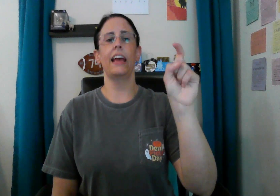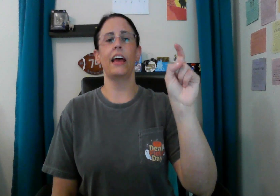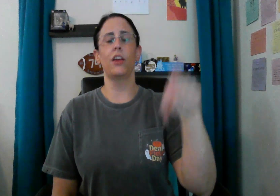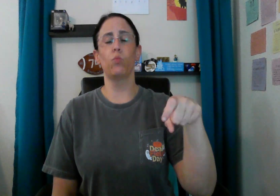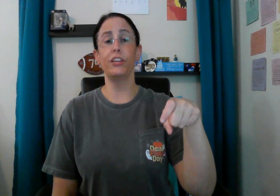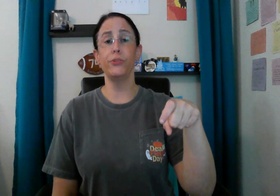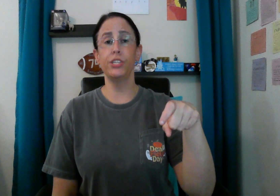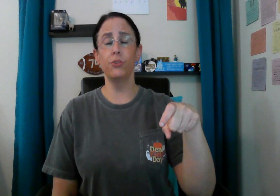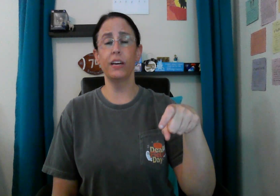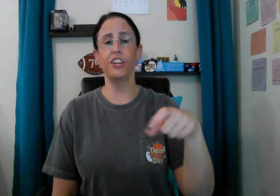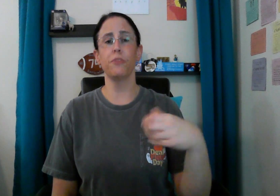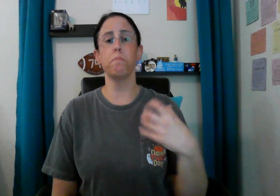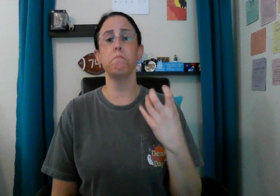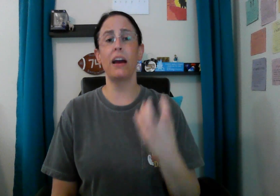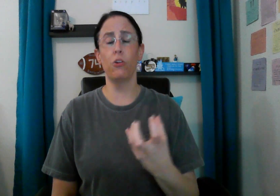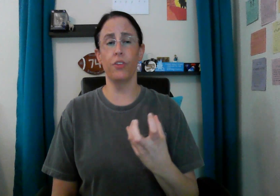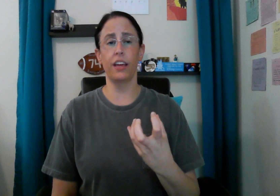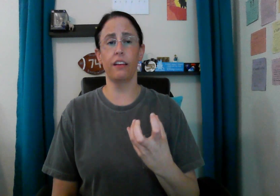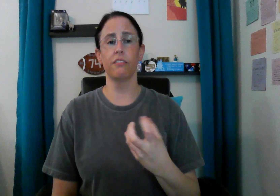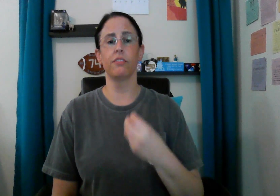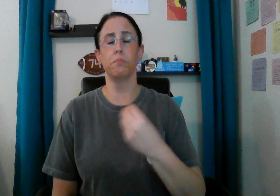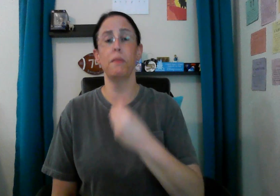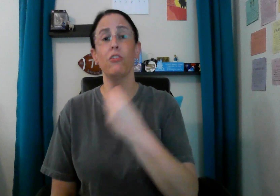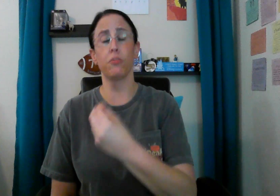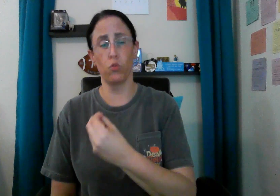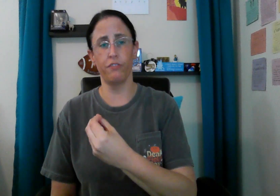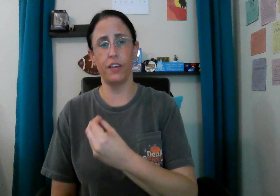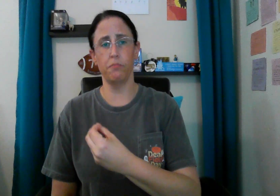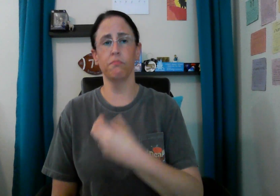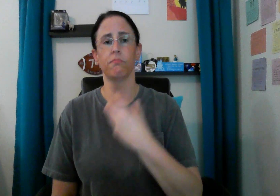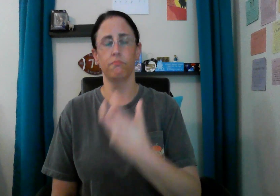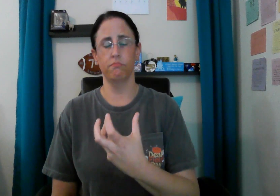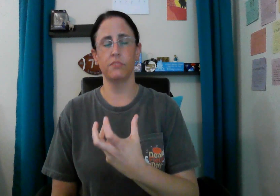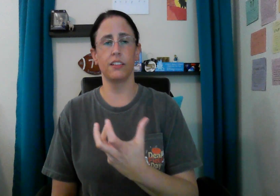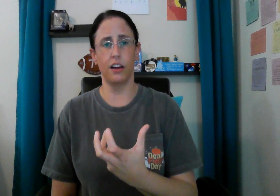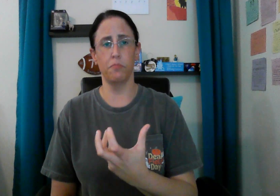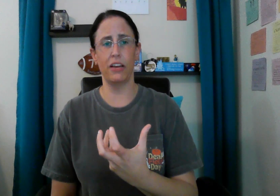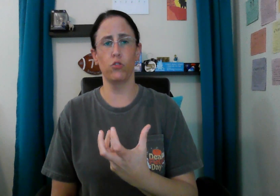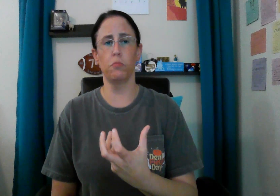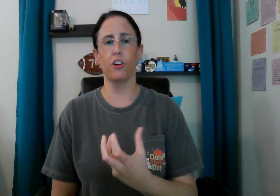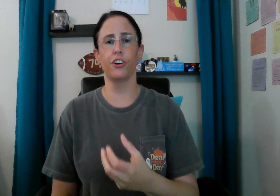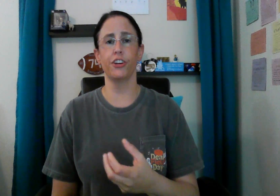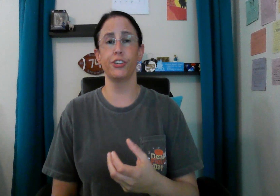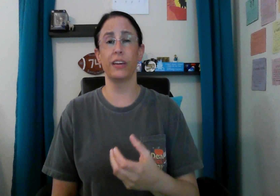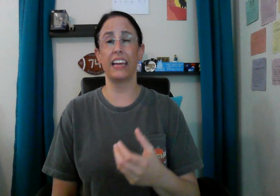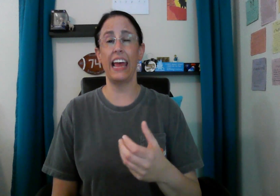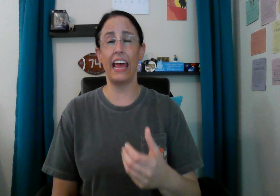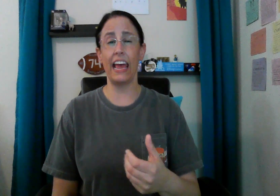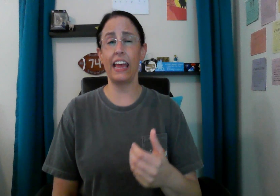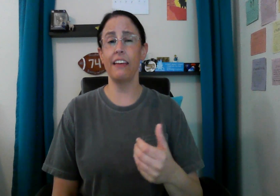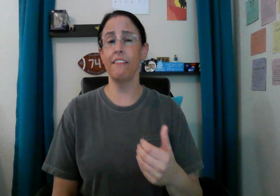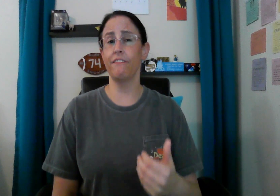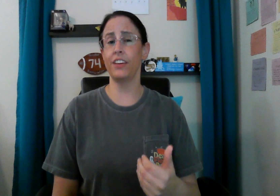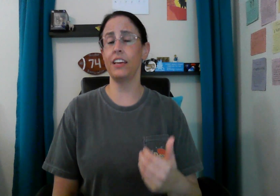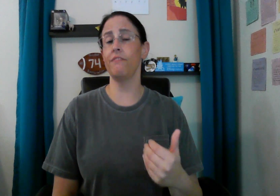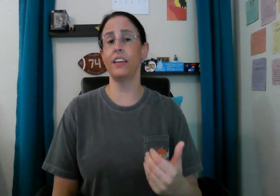And when you do it, you're mouthing the mouth morpheme. It's the non-manual marker. You're doing